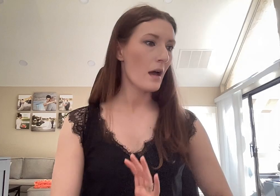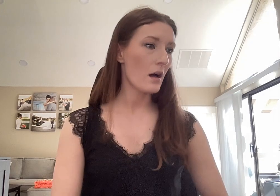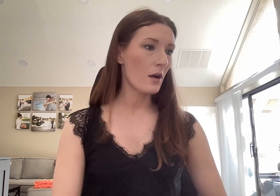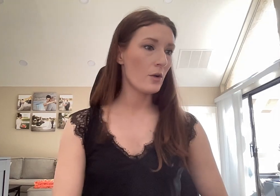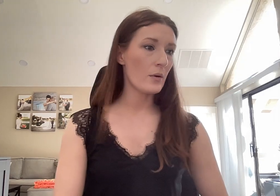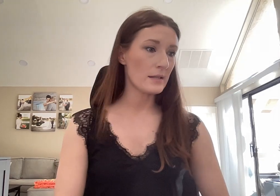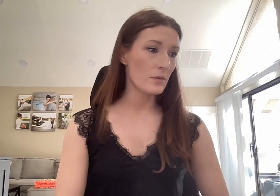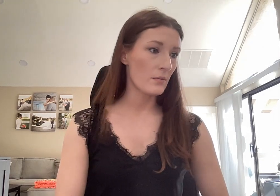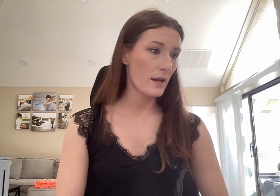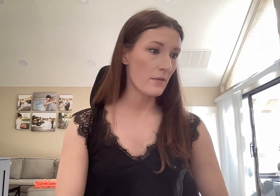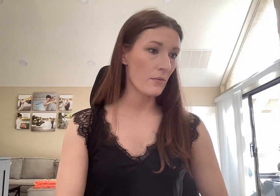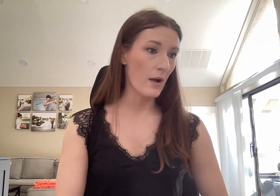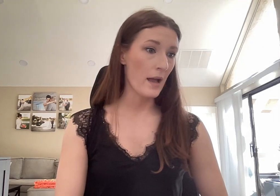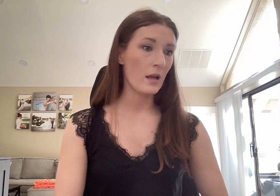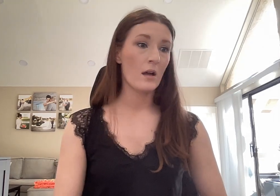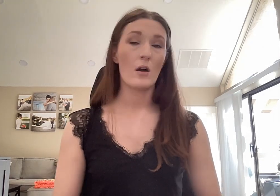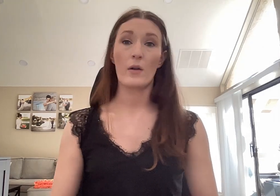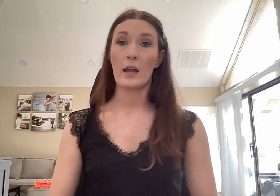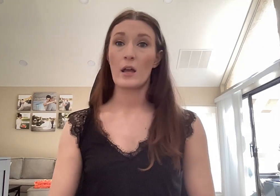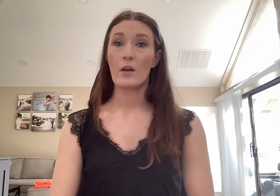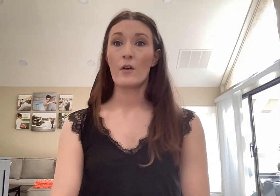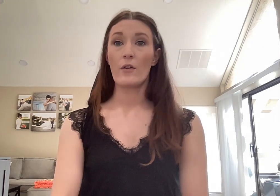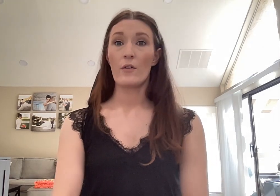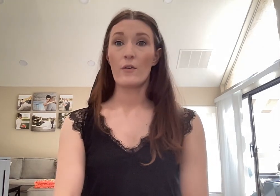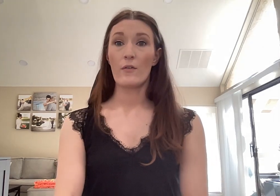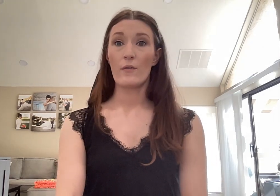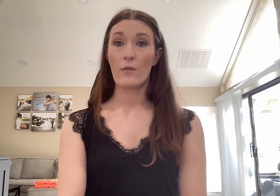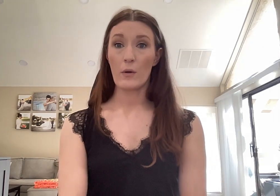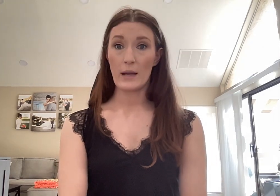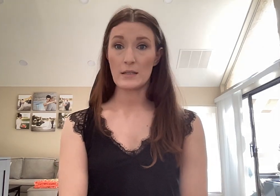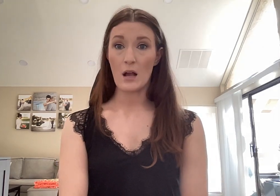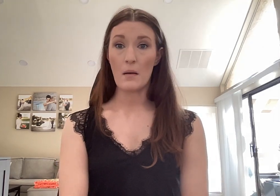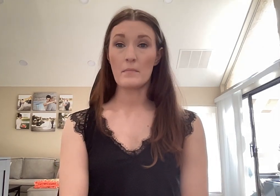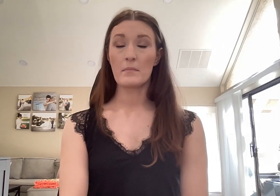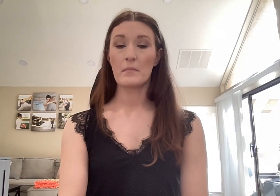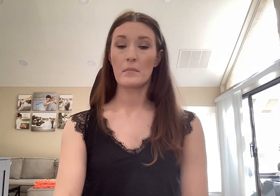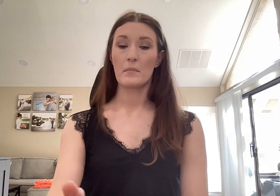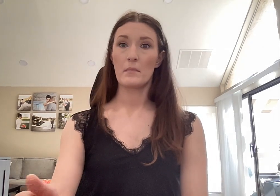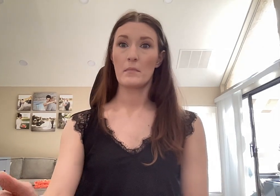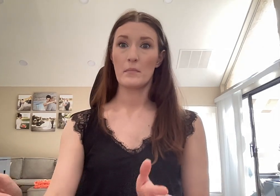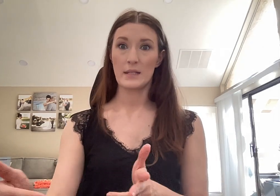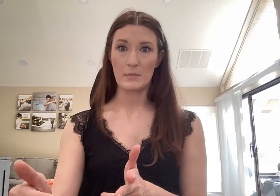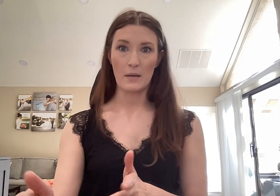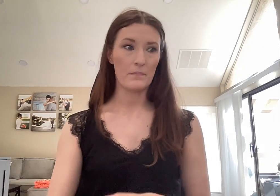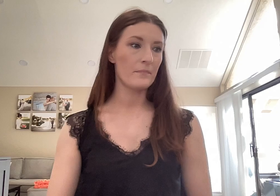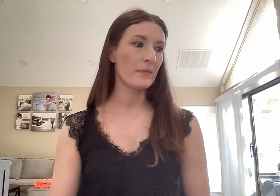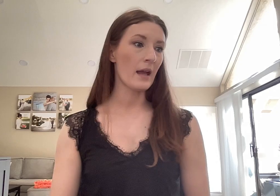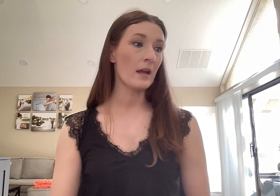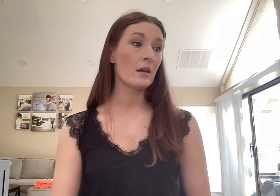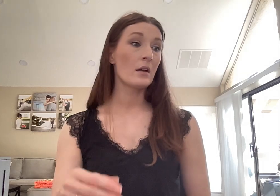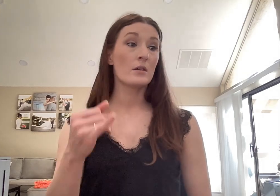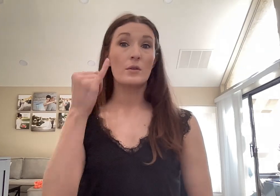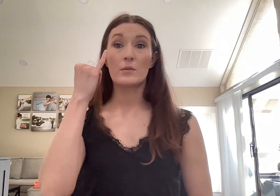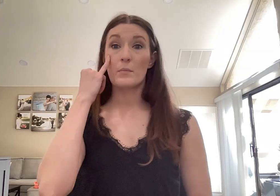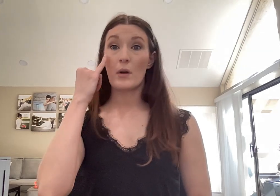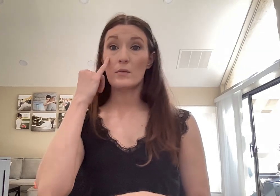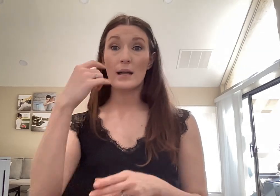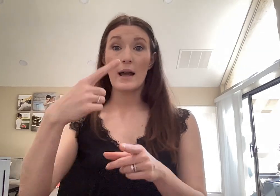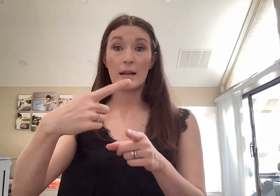Okay. Who has the right of way? Okay, 4-way stop, same time. Okay, so suppose at an